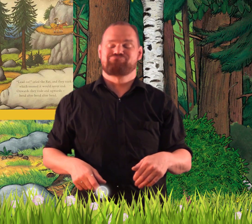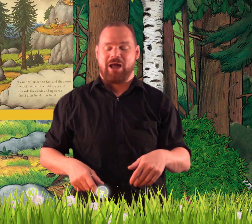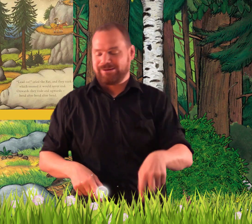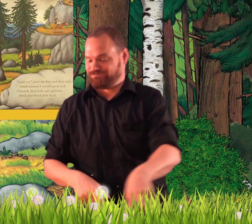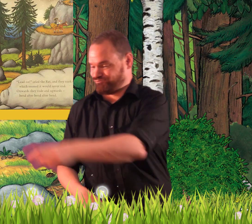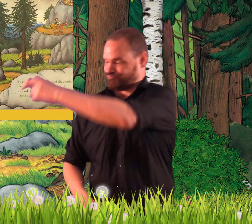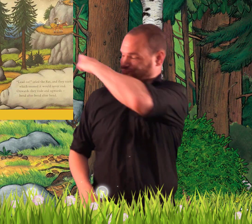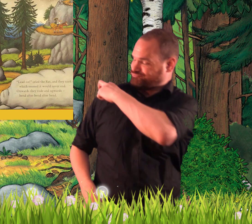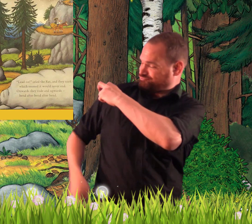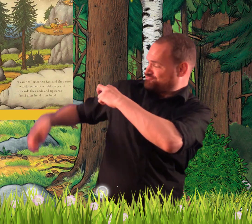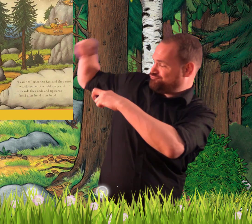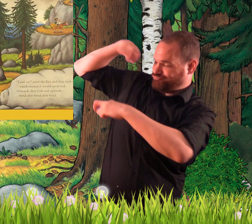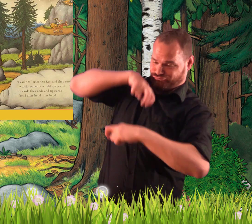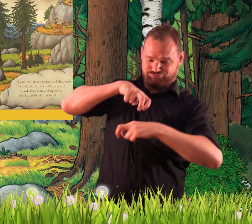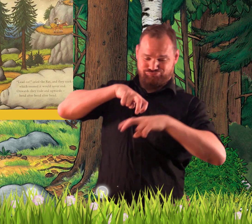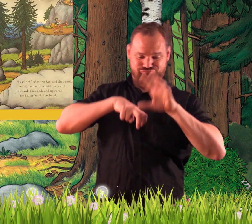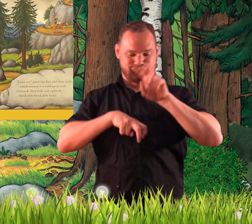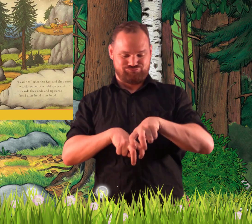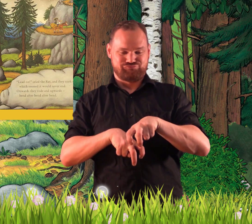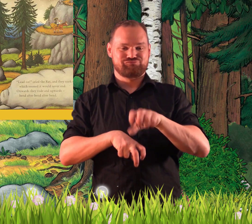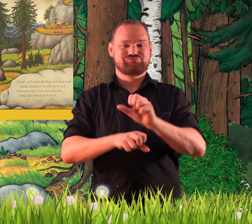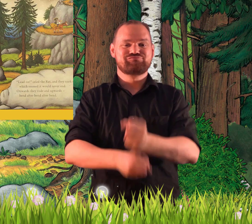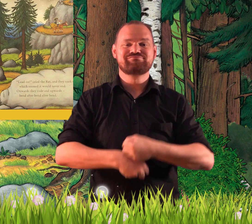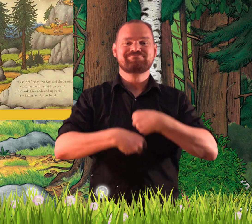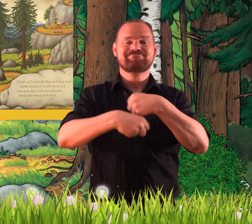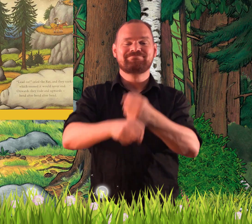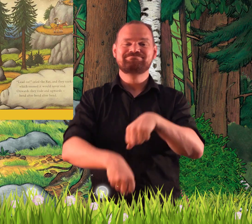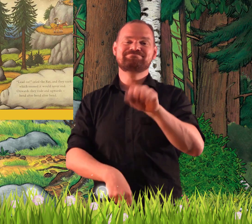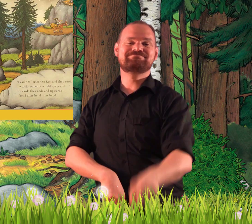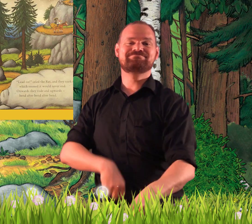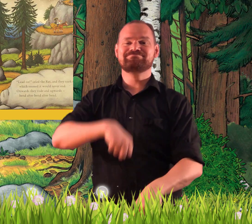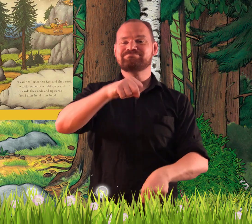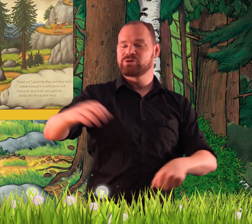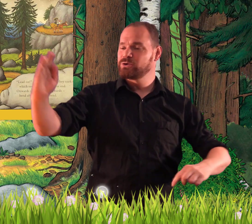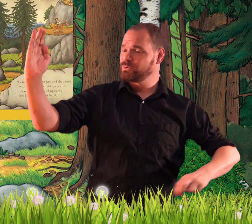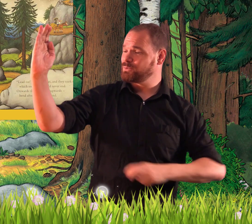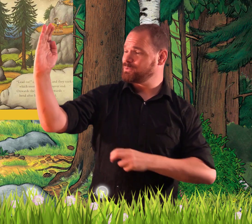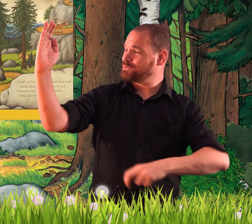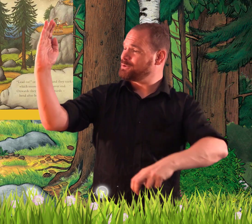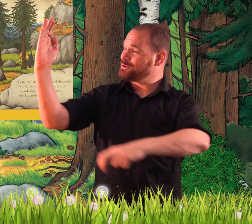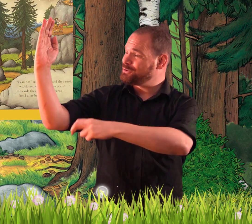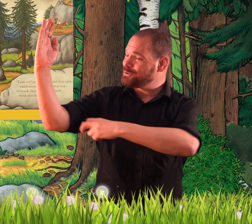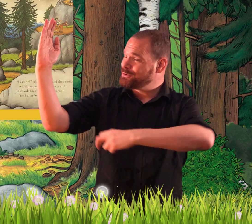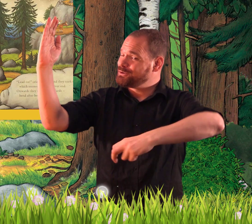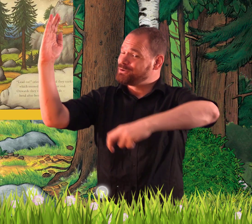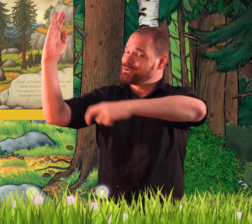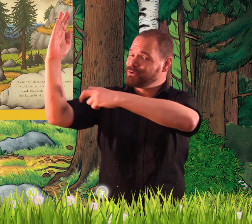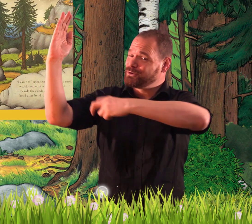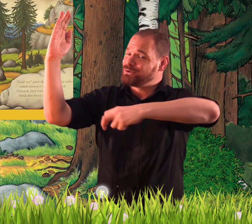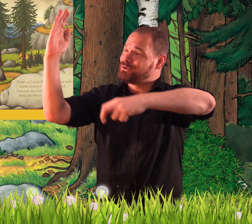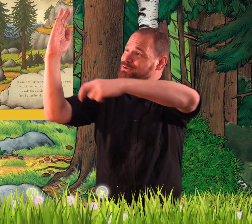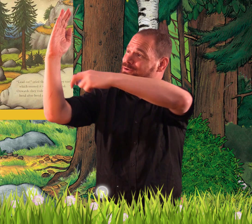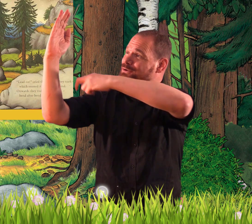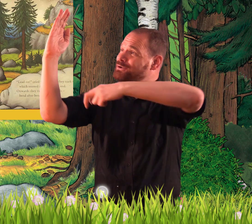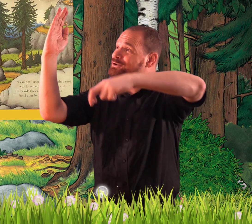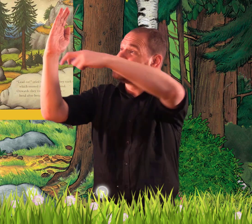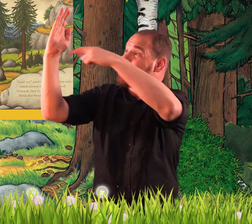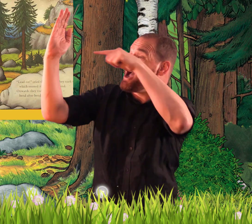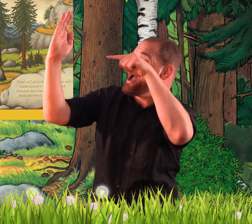duck. Lead on, cried the rat, and they took to the road, which seemed like it would never end, onwards and upwards, bend